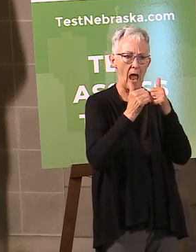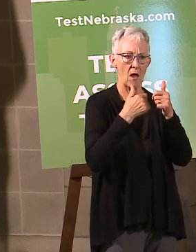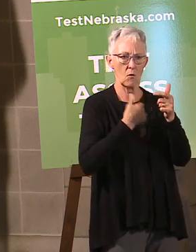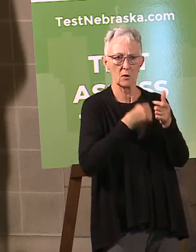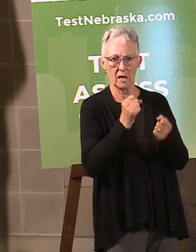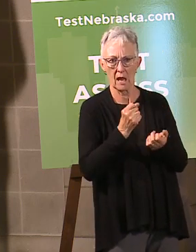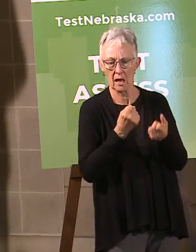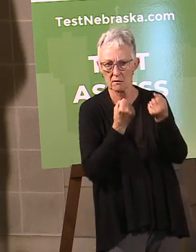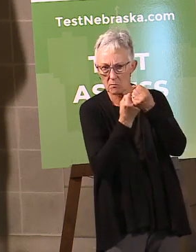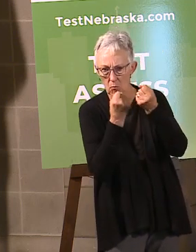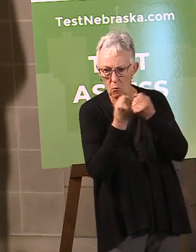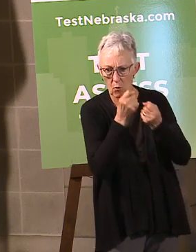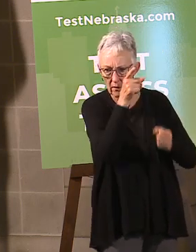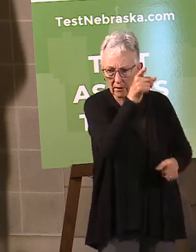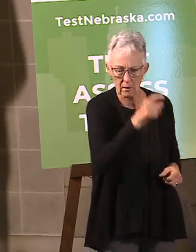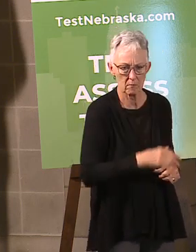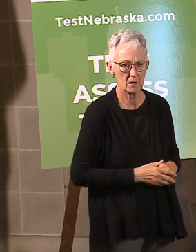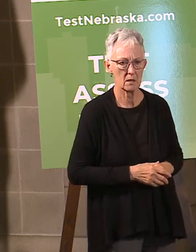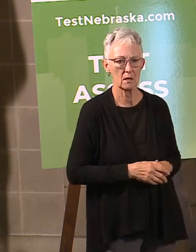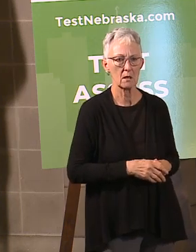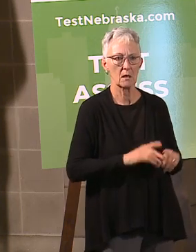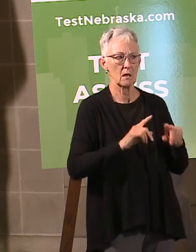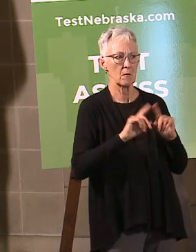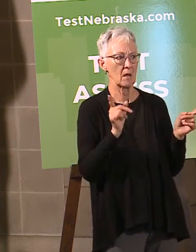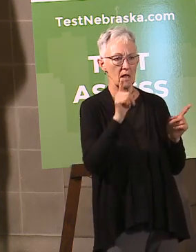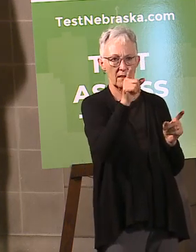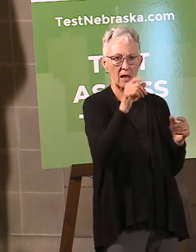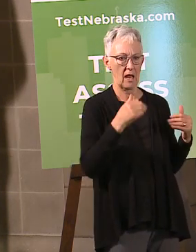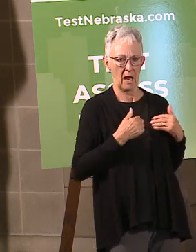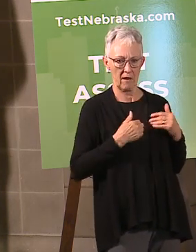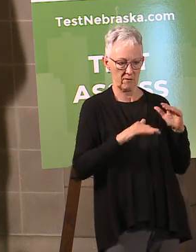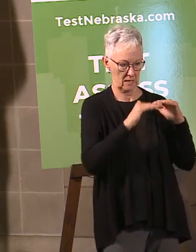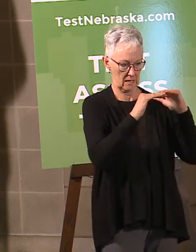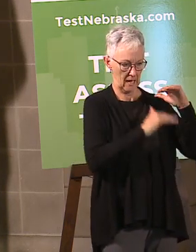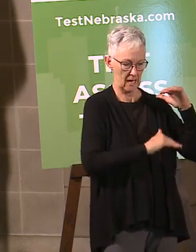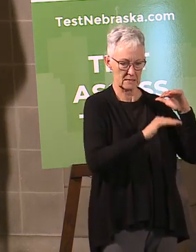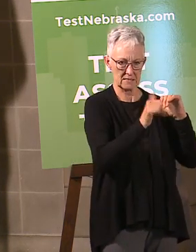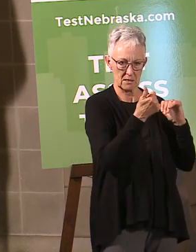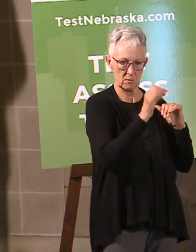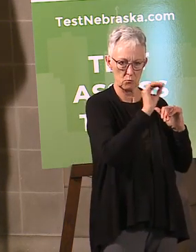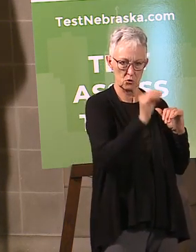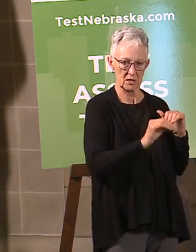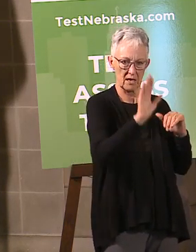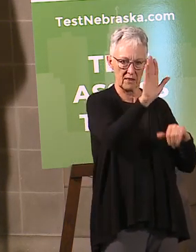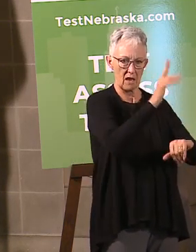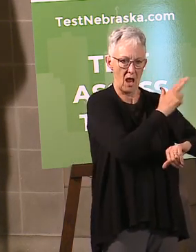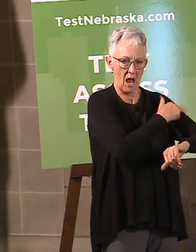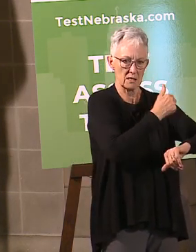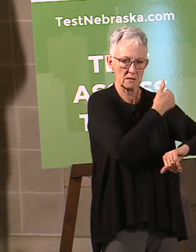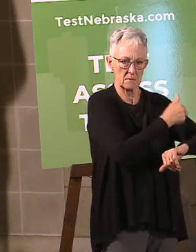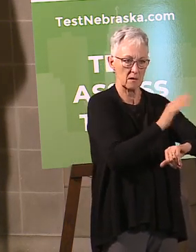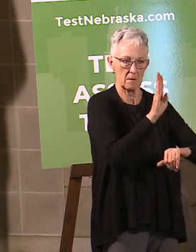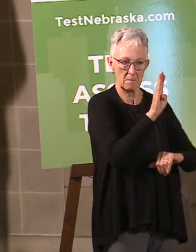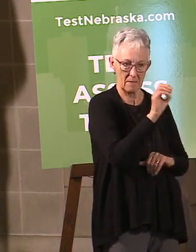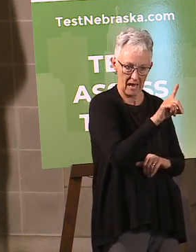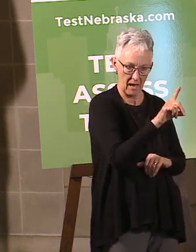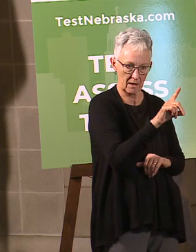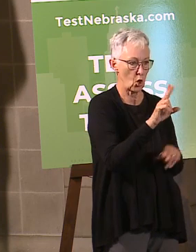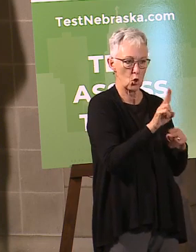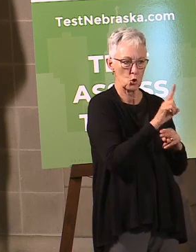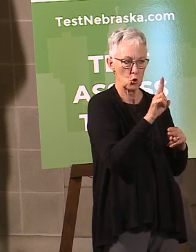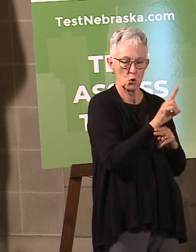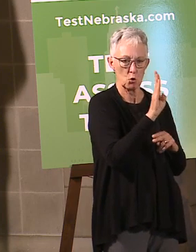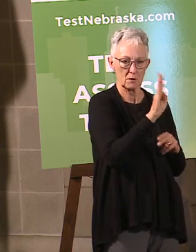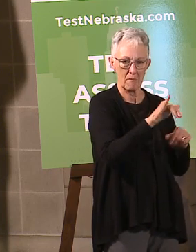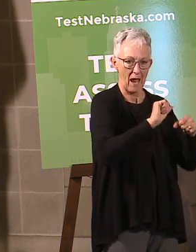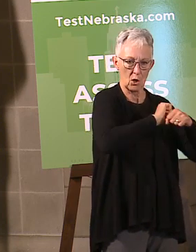say, well, you really haven't had that many cases in Douglas County. Less than 10% of the hospital beds are being taken up by coronavirus patients. So that's